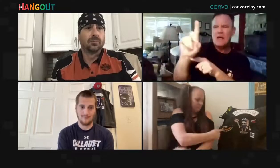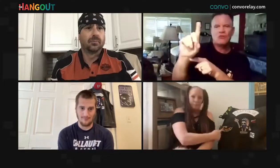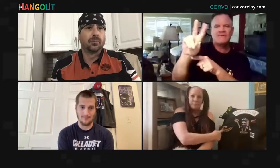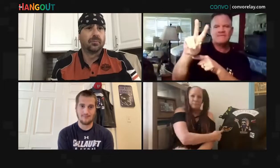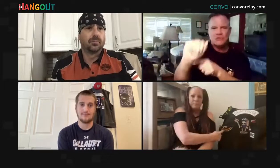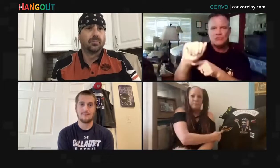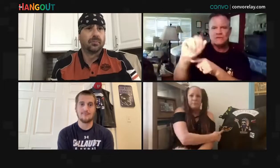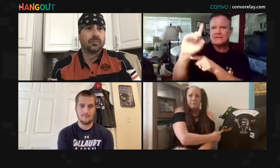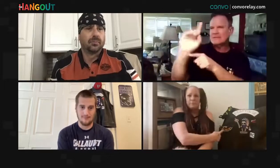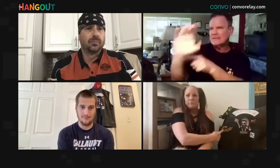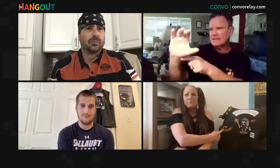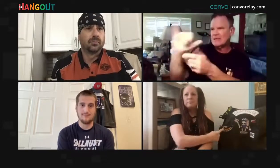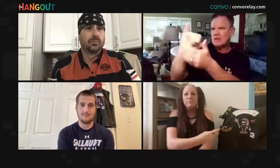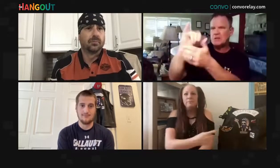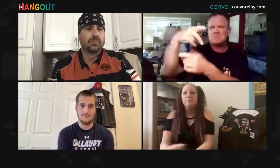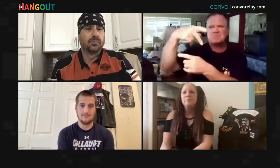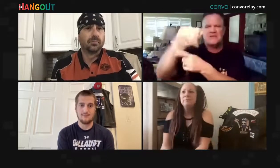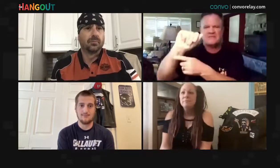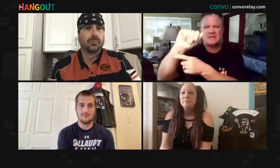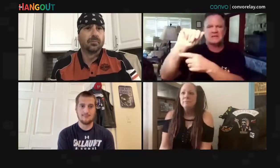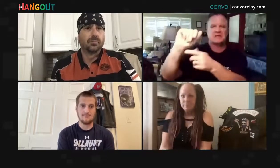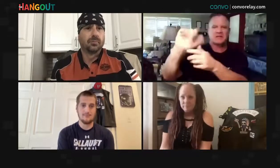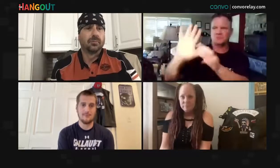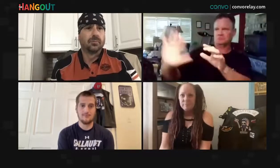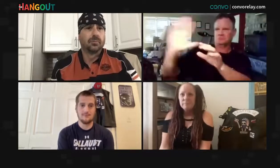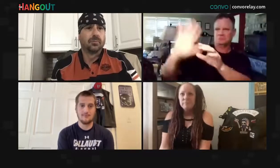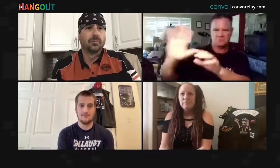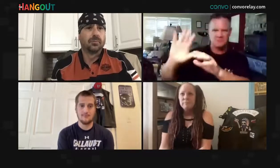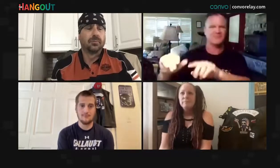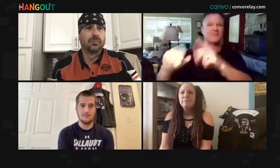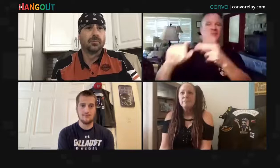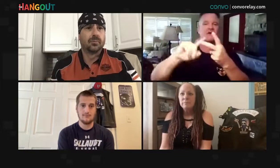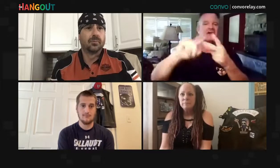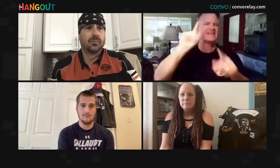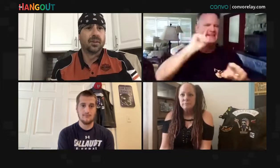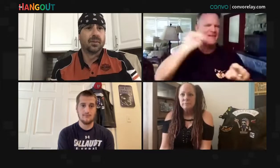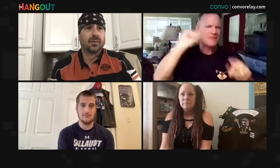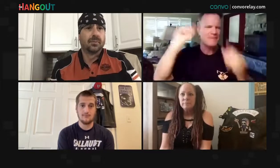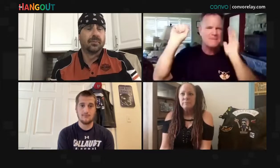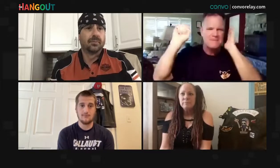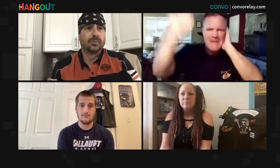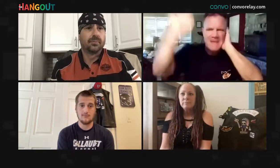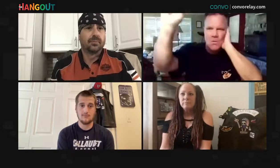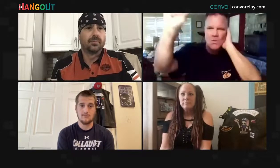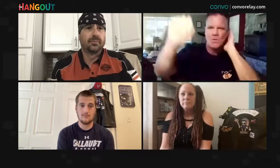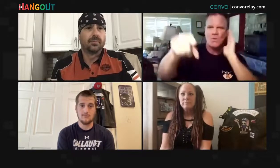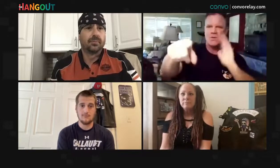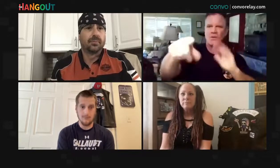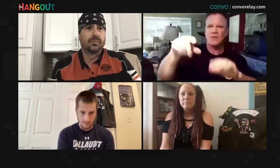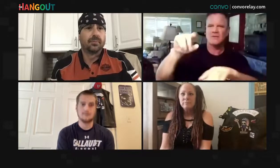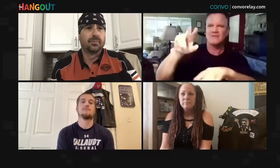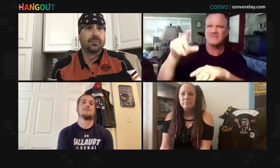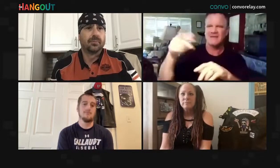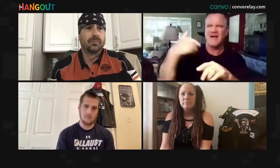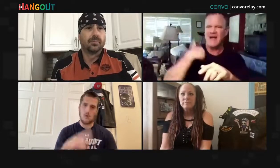Bikers, it's Eastern Maryland, DC, Pennsylvania, Virginia, all in that region. There's Deaf